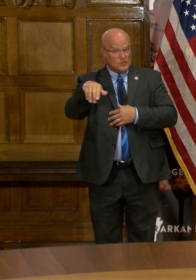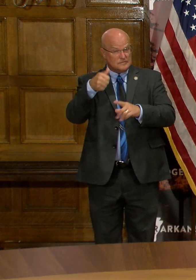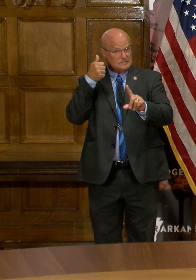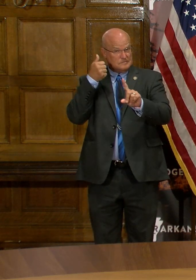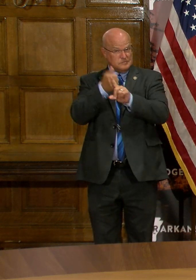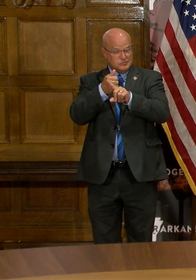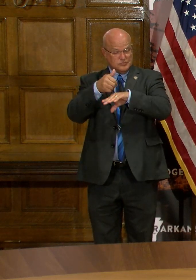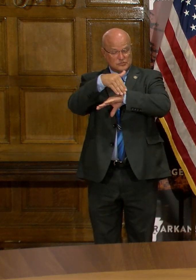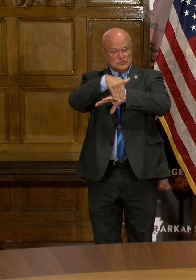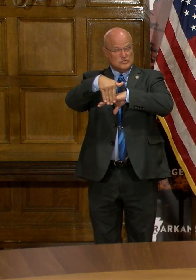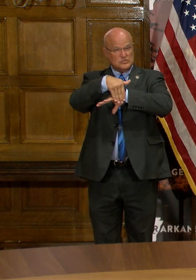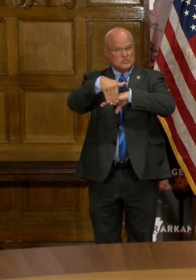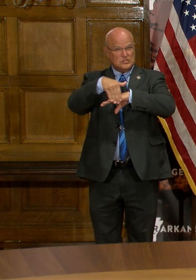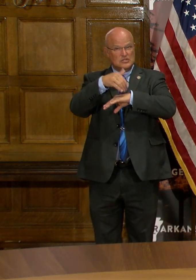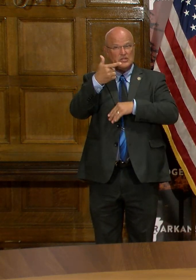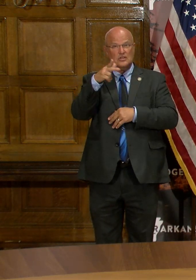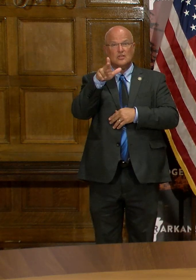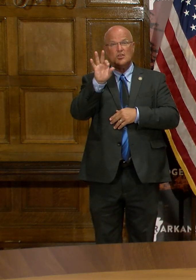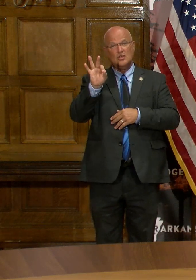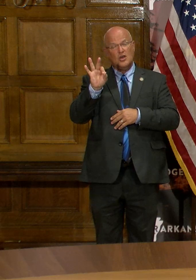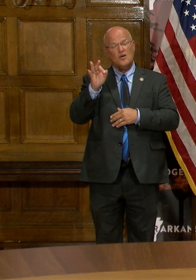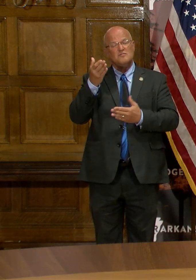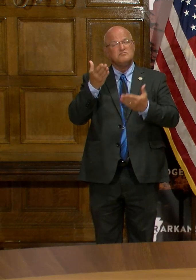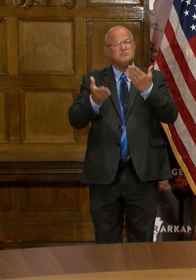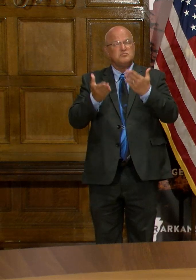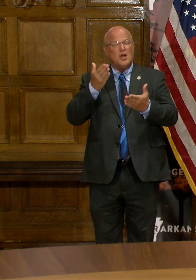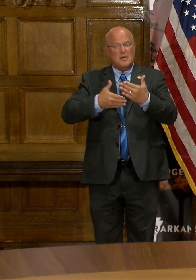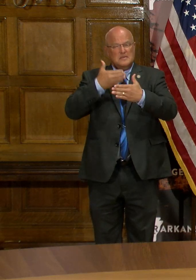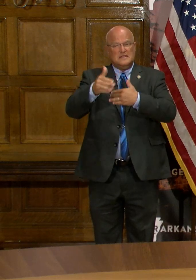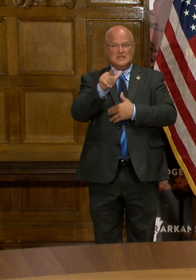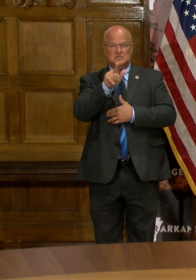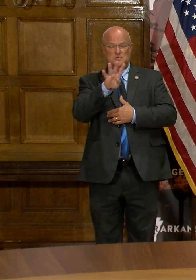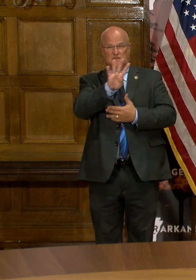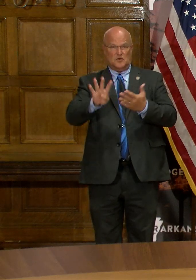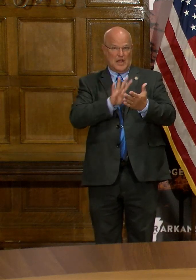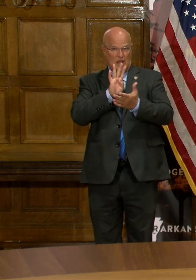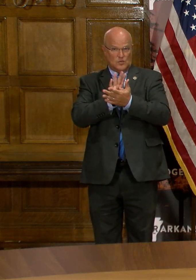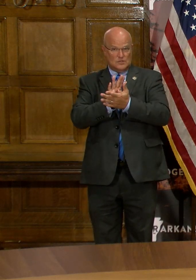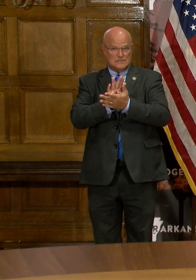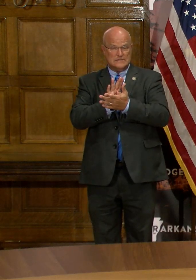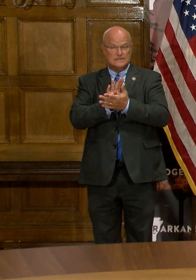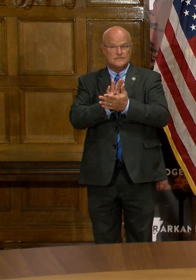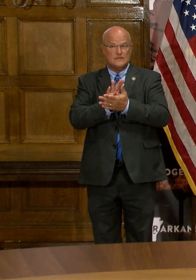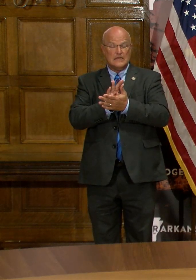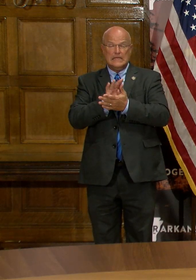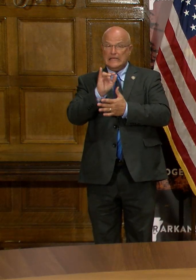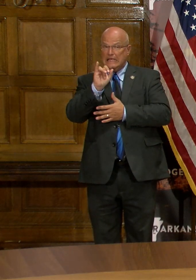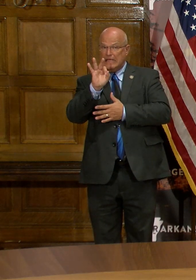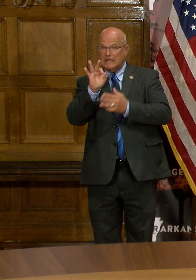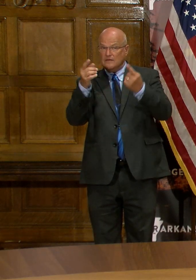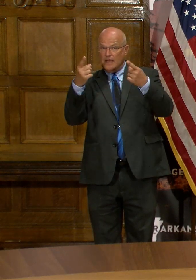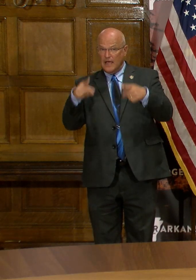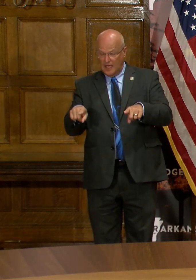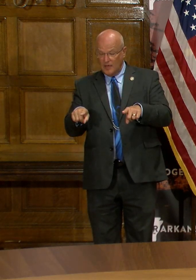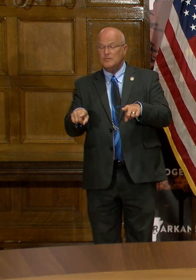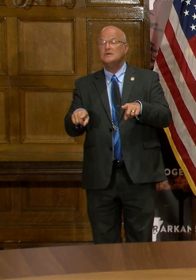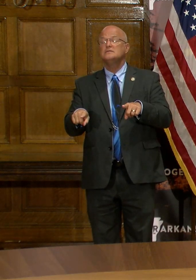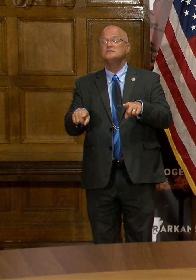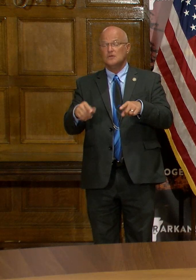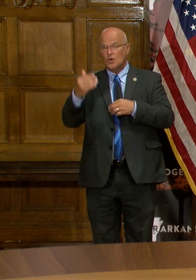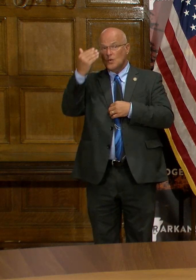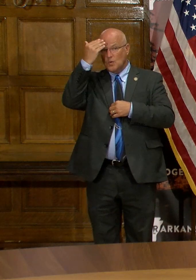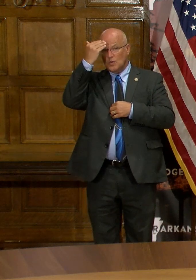the Gulf Coast in probably the next 24 hours. As that happens, we know that it will